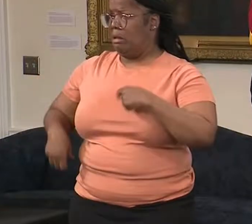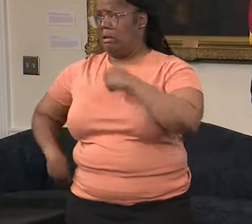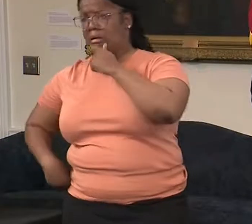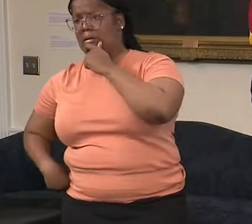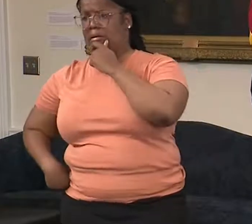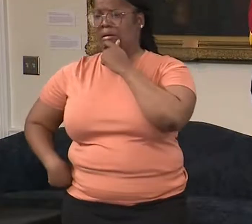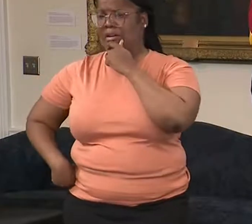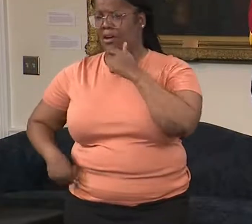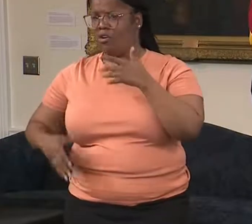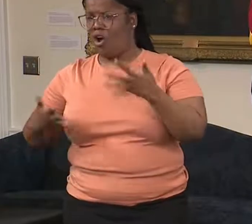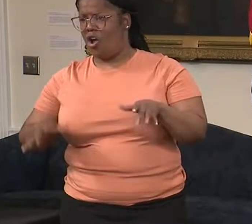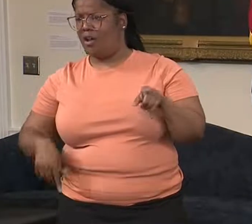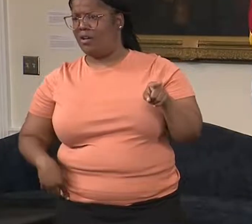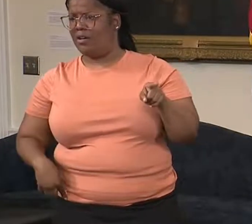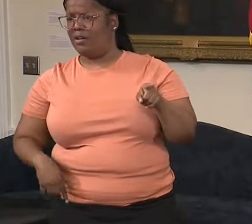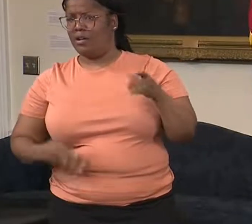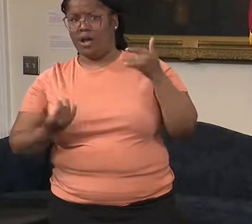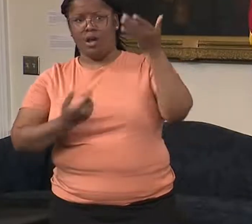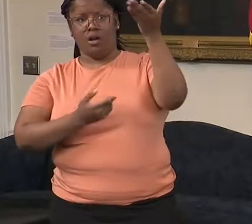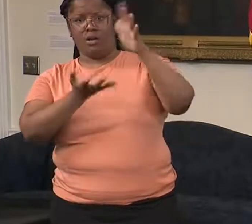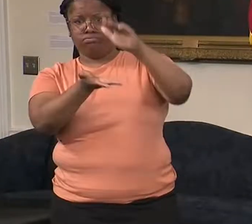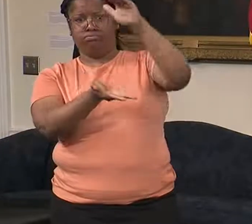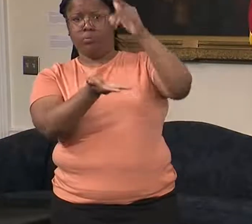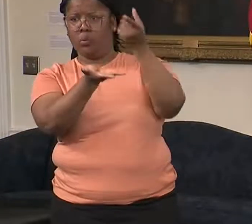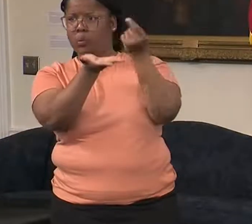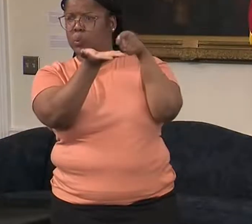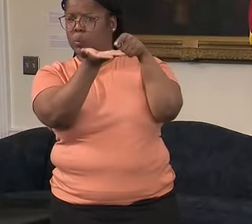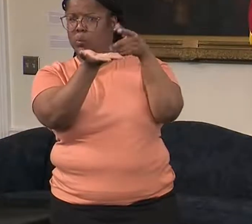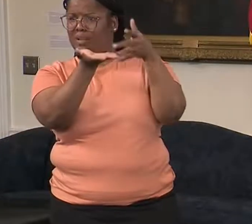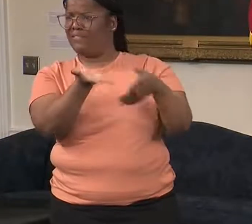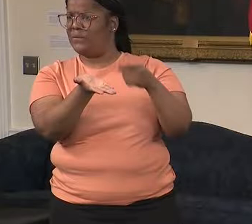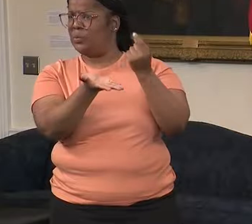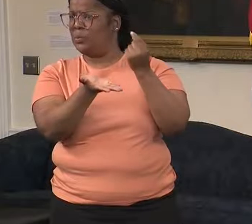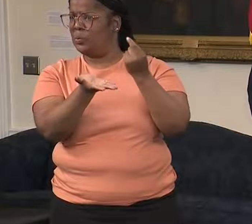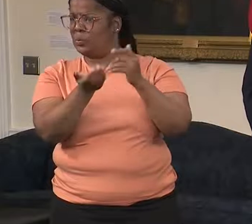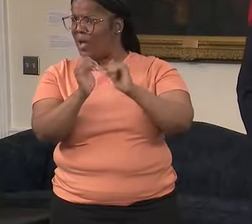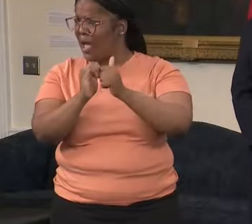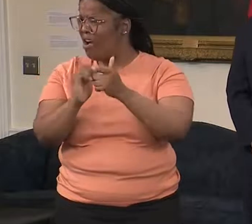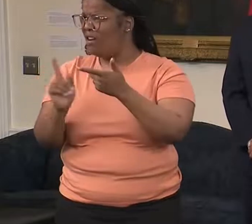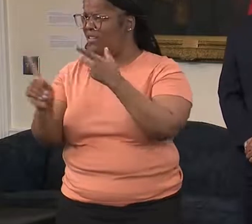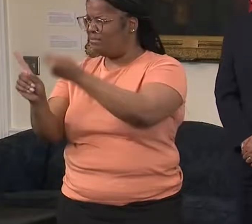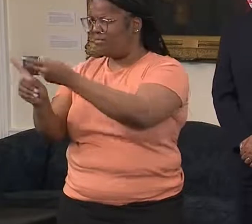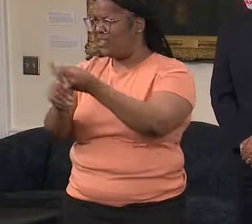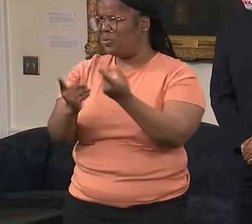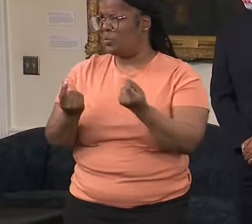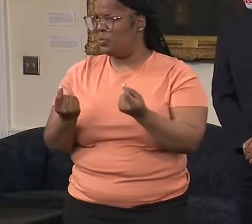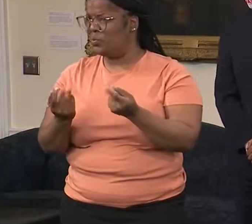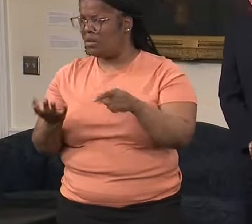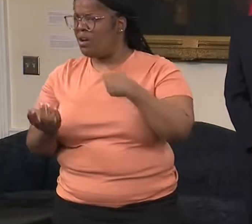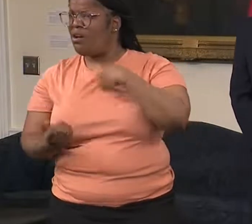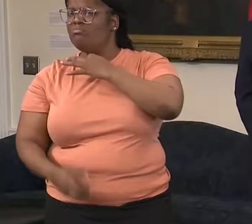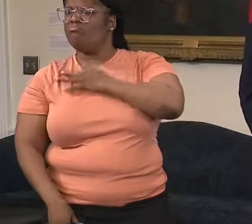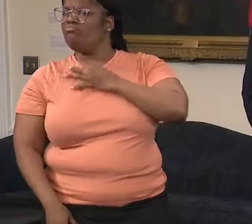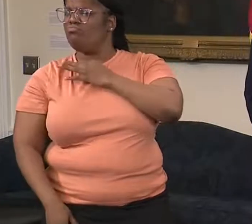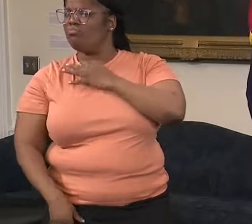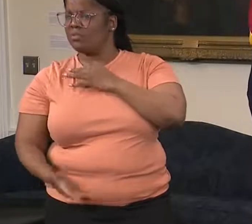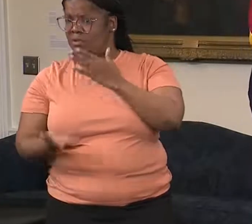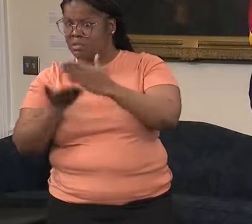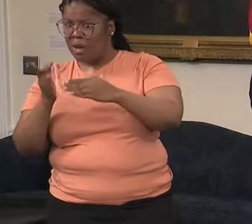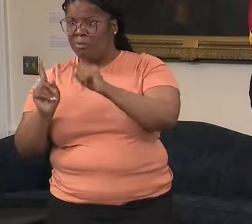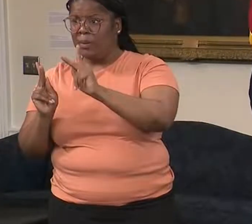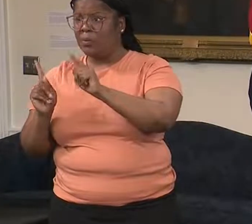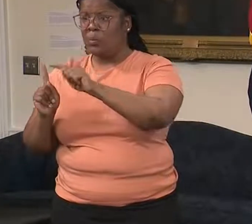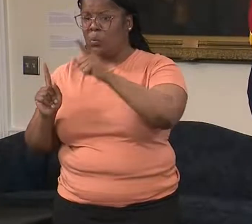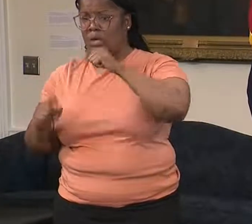in Salisbury and Hagerstown, why is that such a big part of your messaging? Are you already starting to get indications, I asked you this obviously as